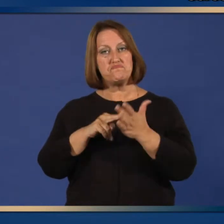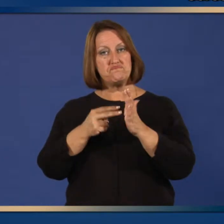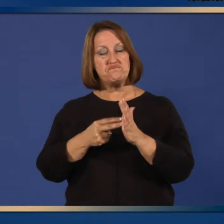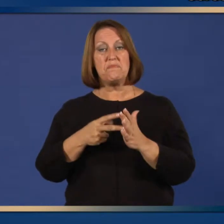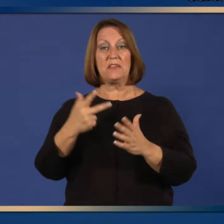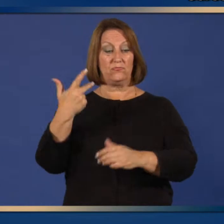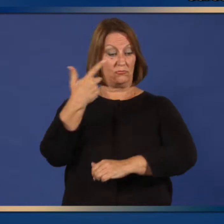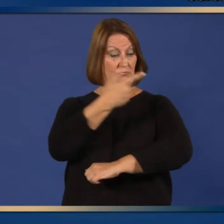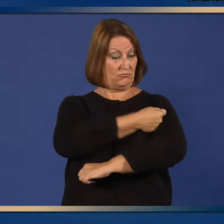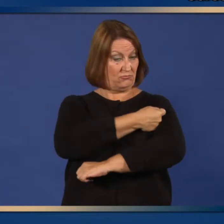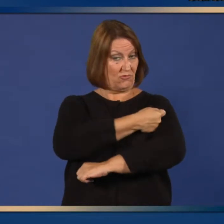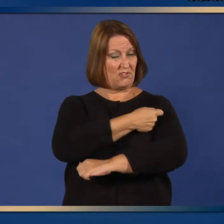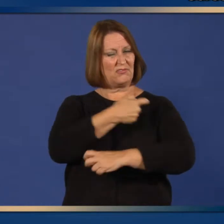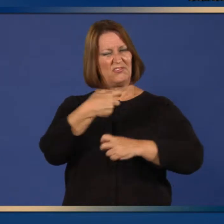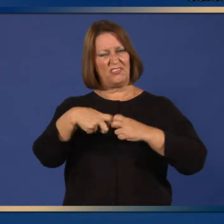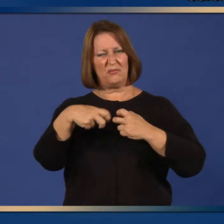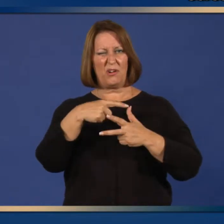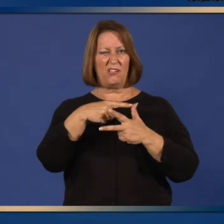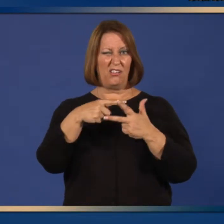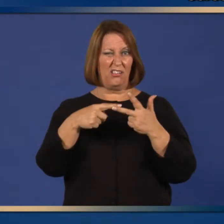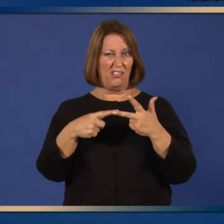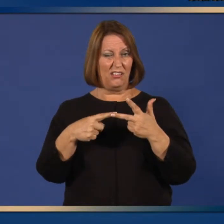vaccination.